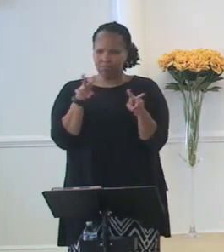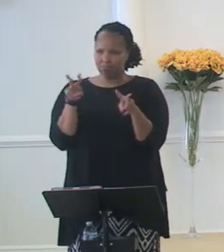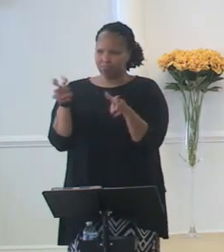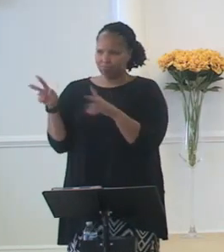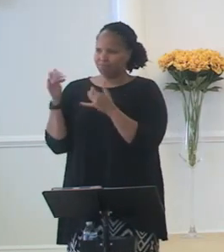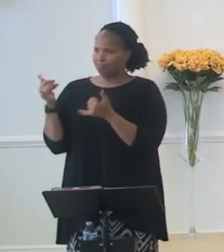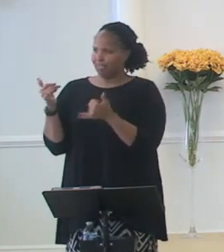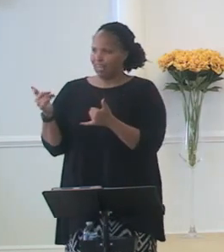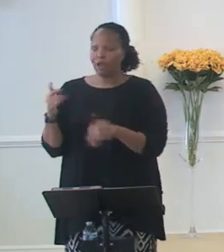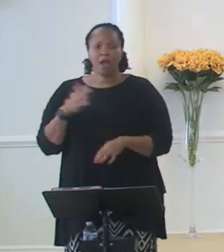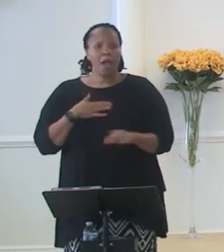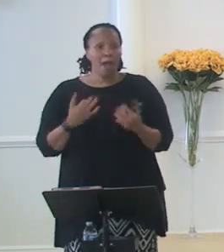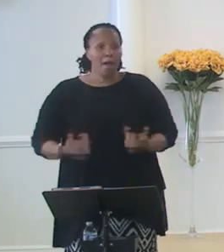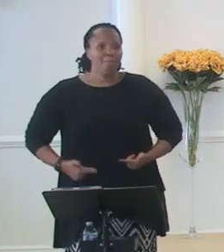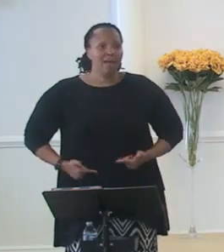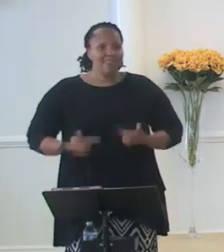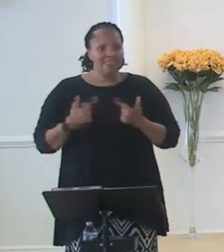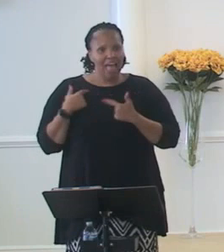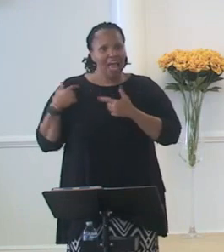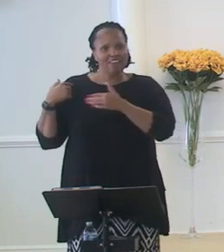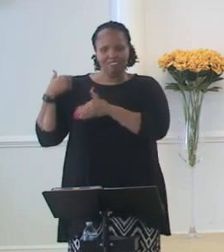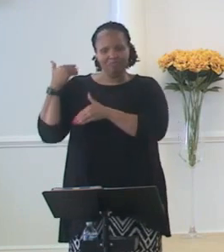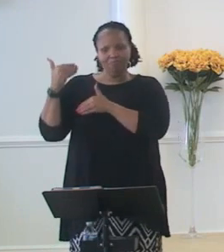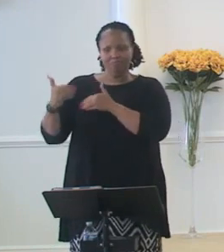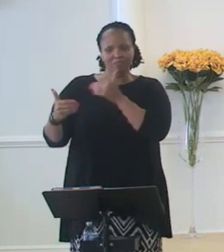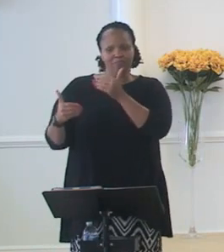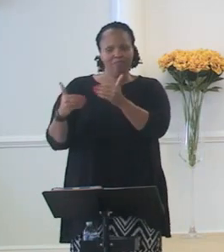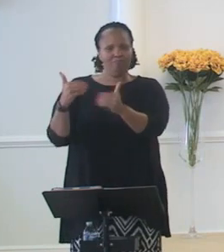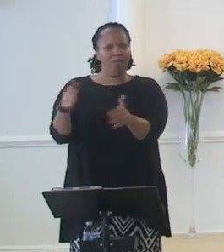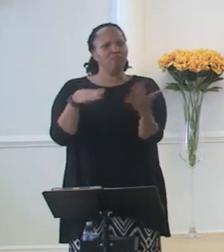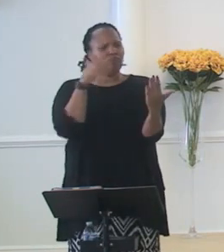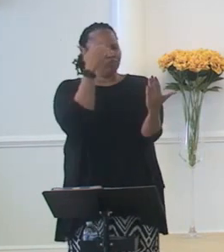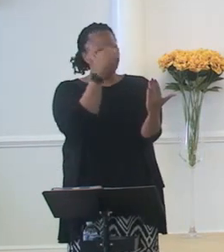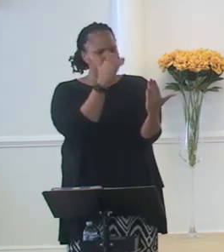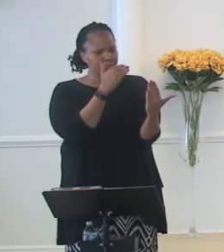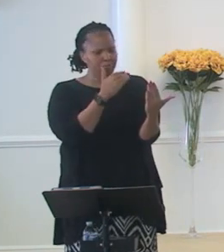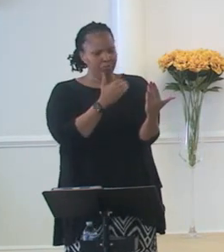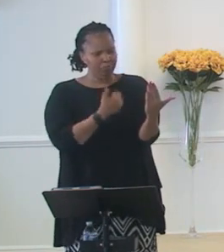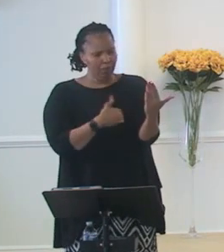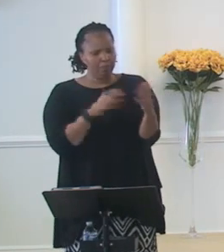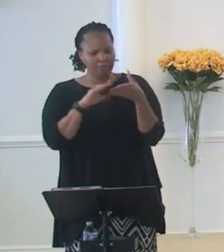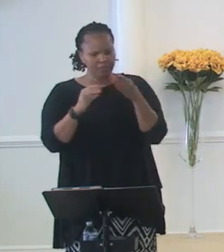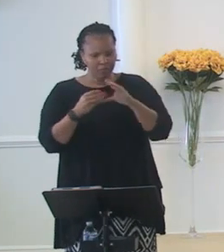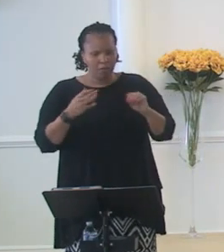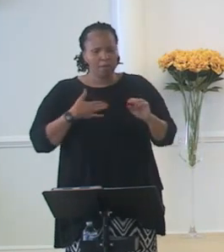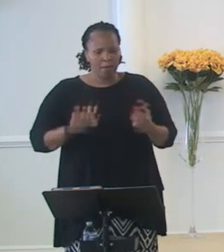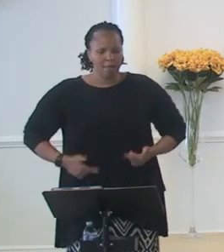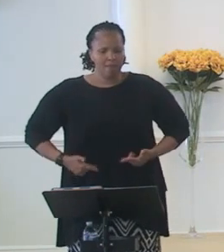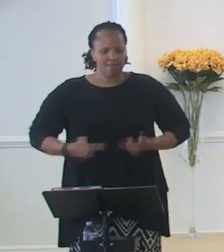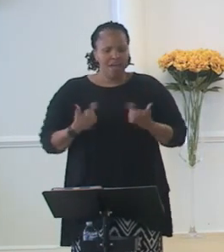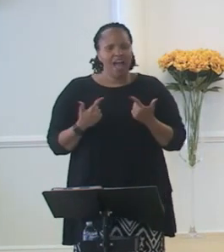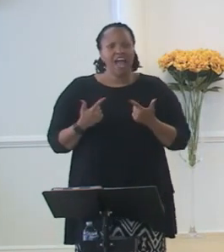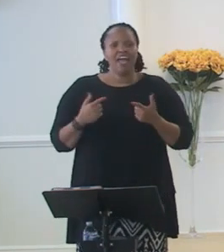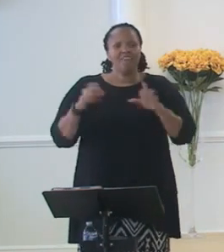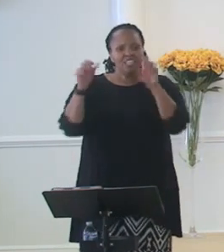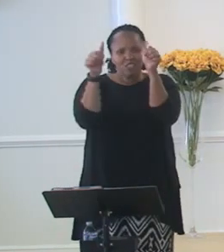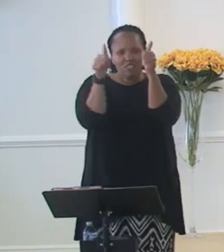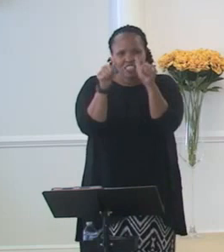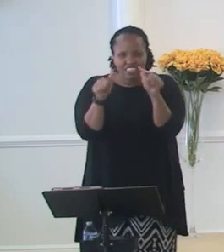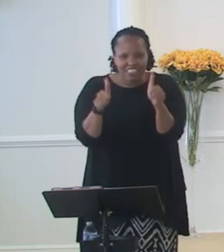My life is a chronicle. It's a narrative. And my life is shaped